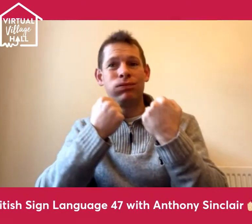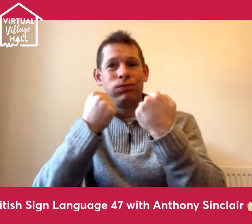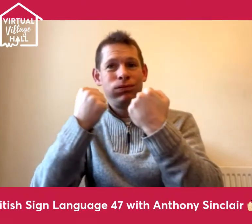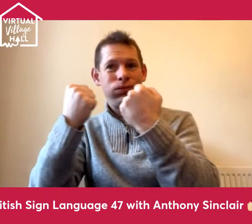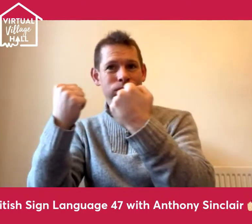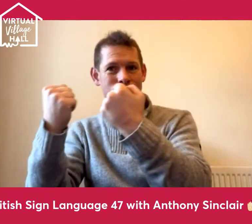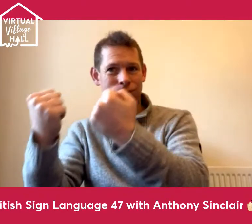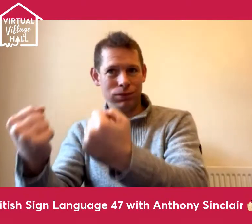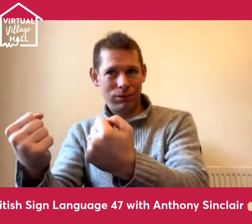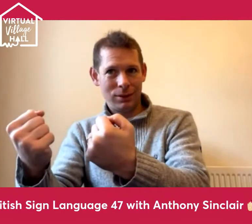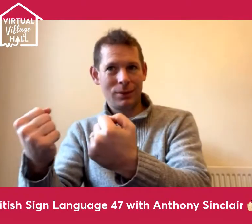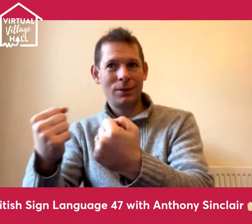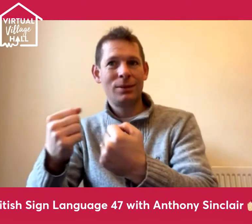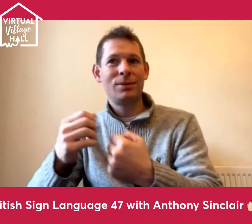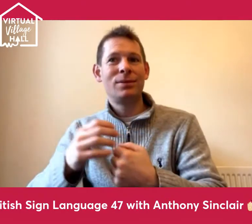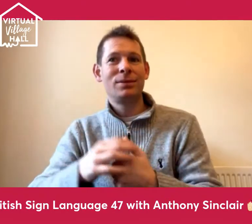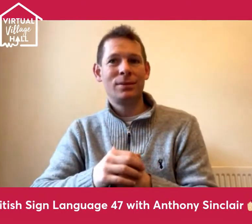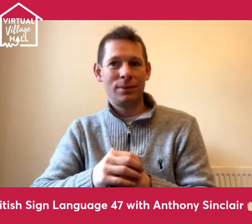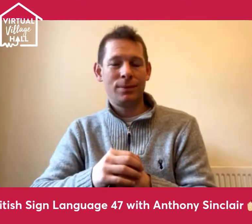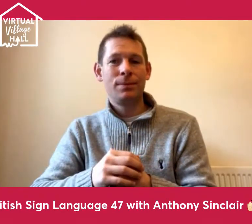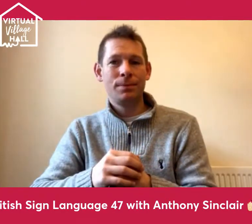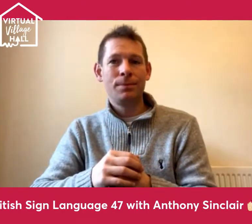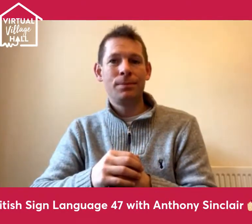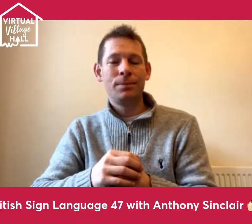car, drive.